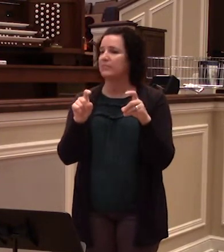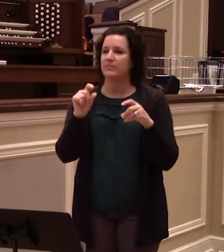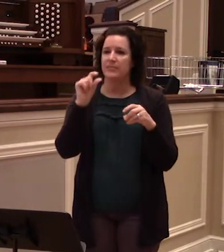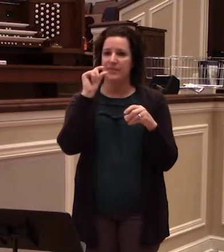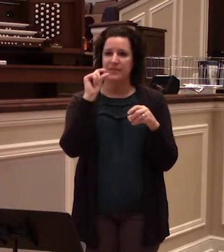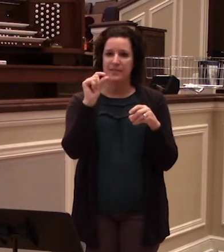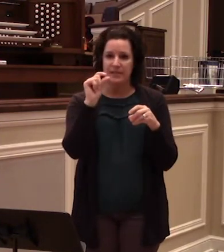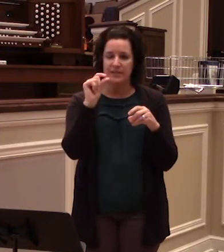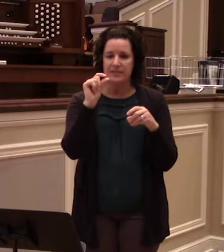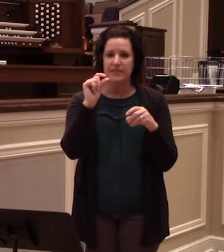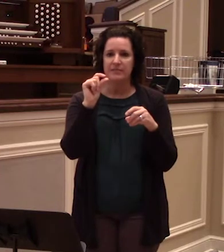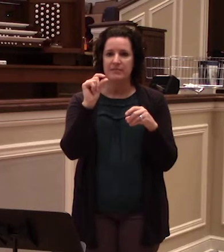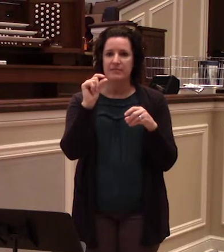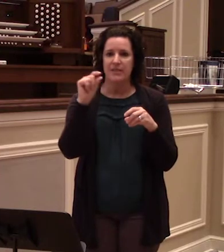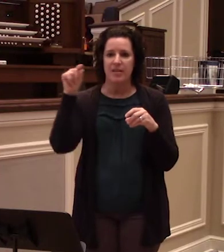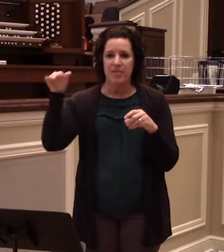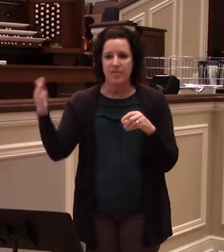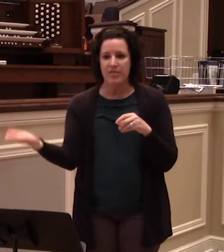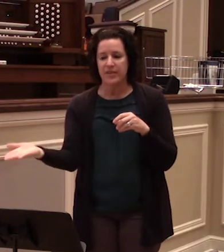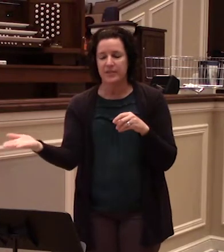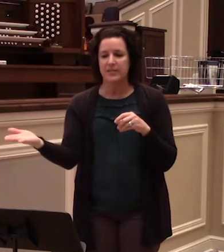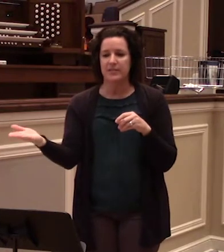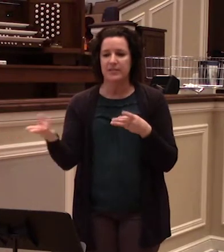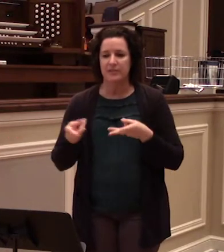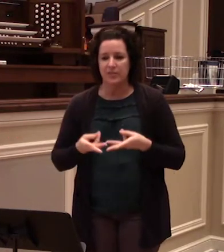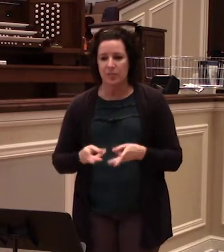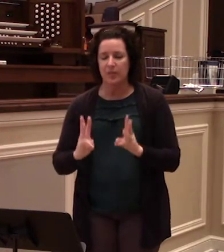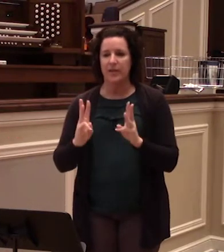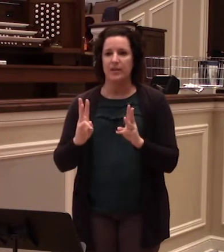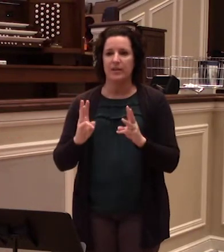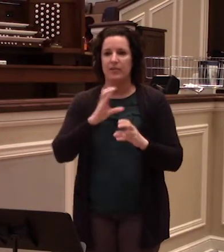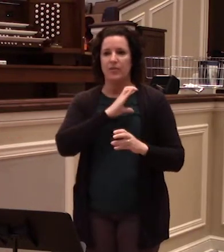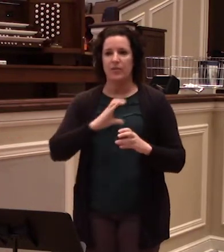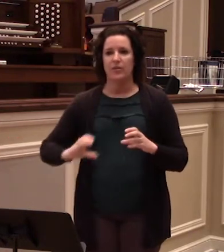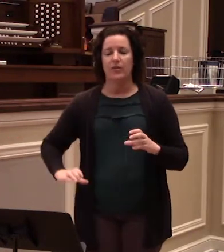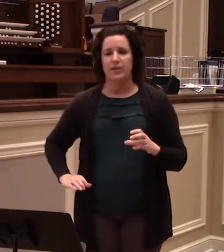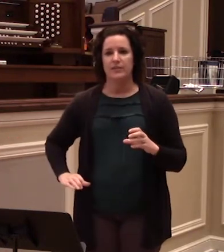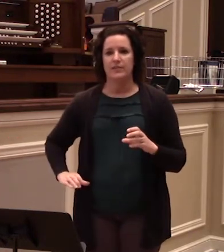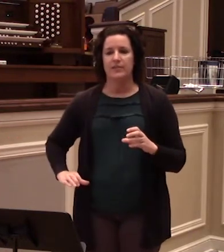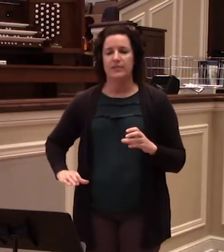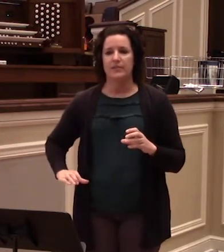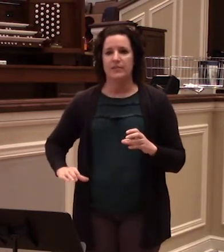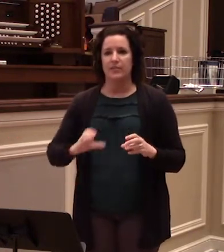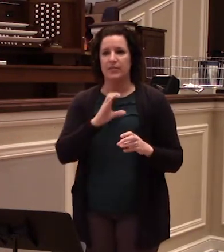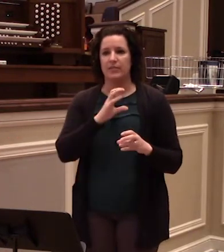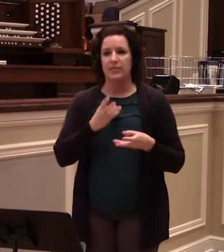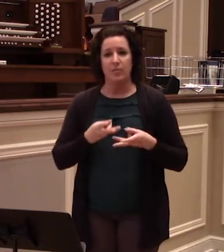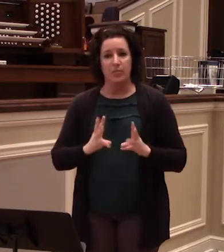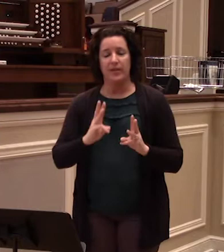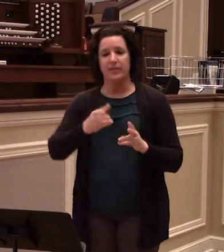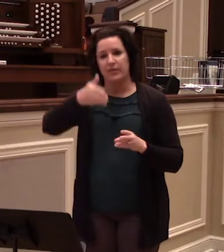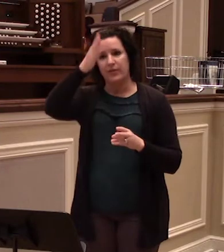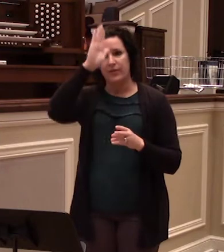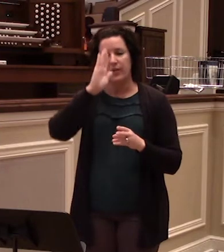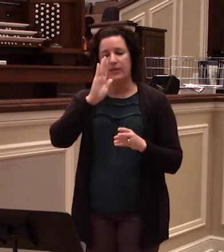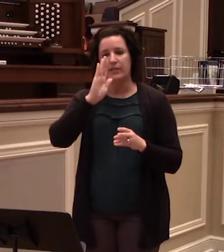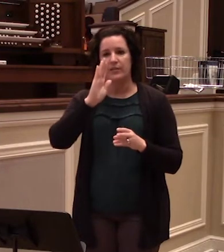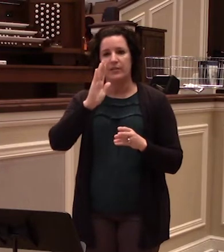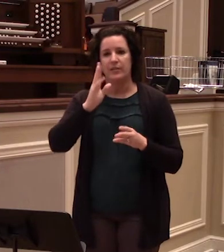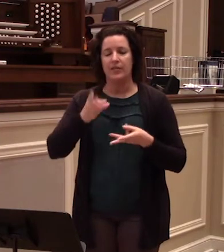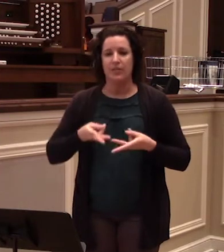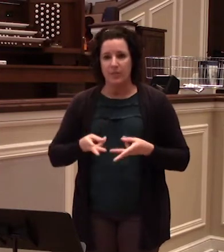It's this. This is the way of Christ, the way of God, the way of